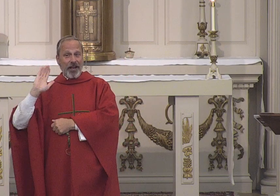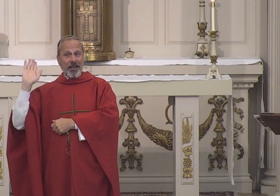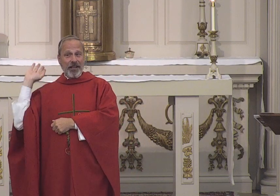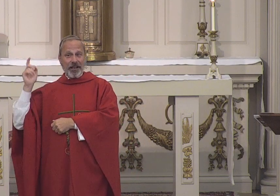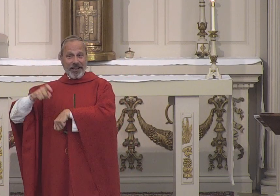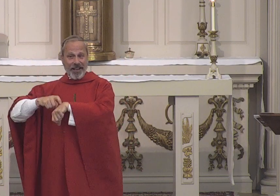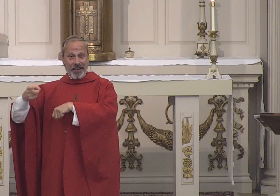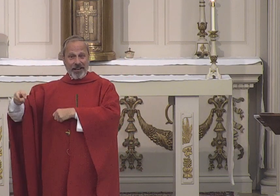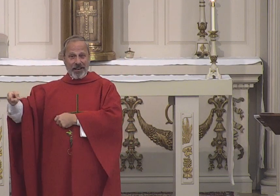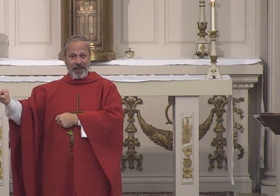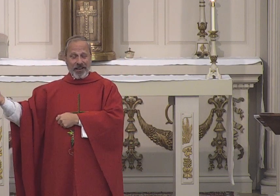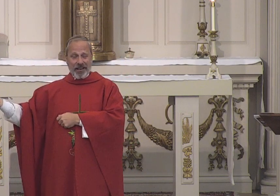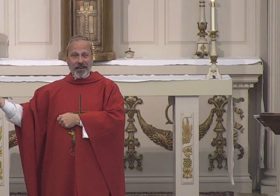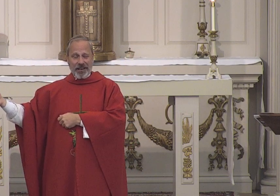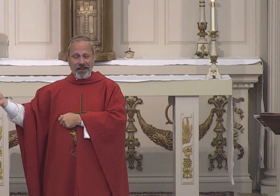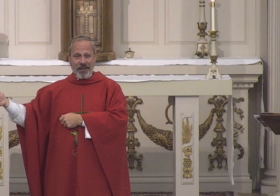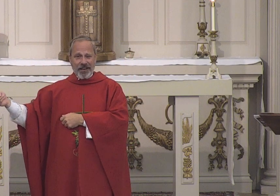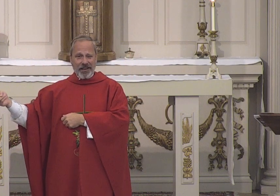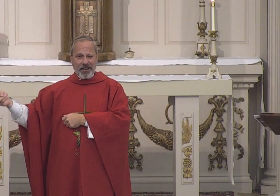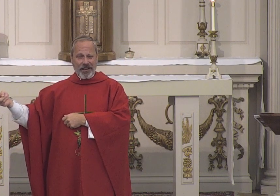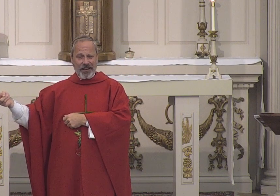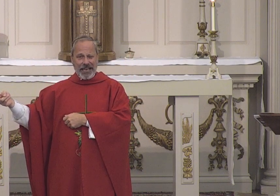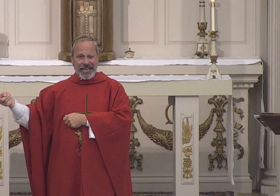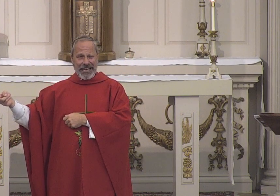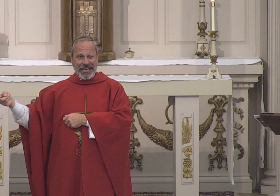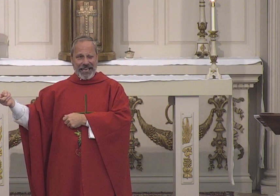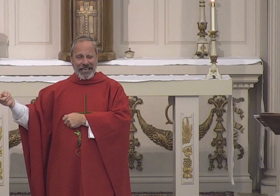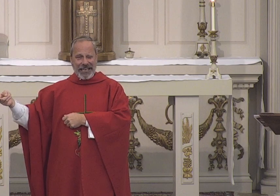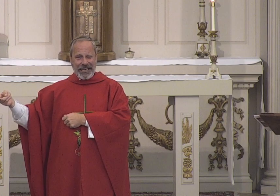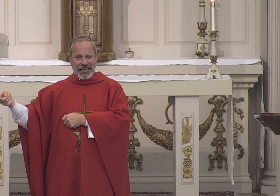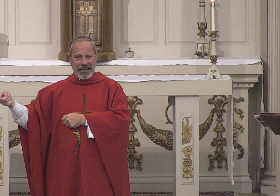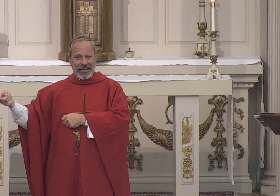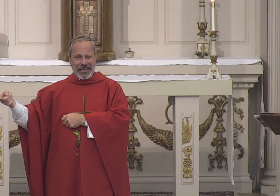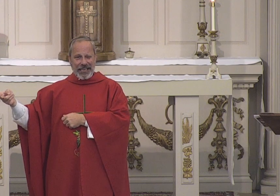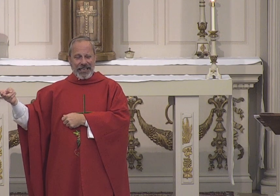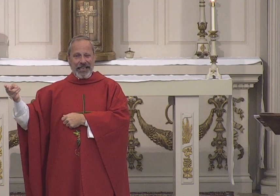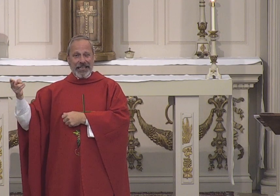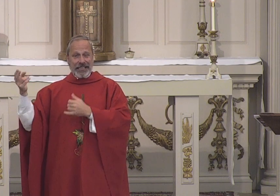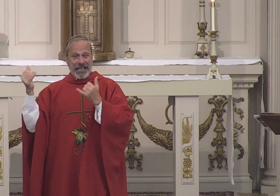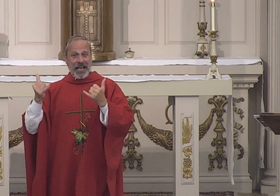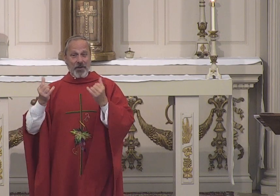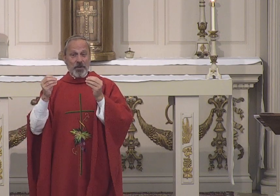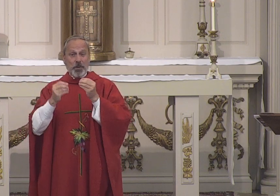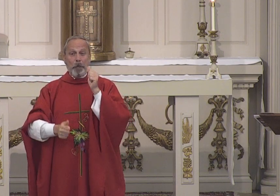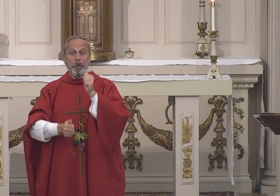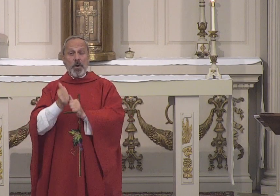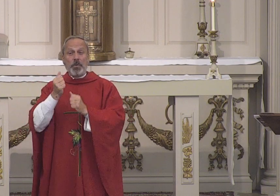the church, compared to any other point in history,